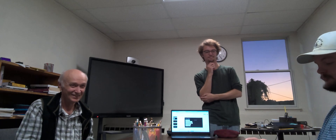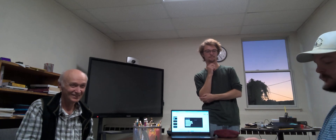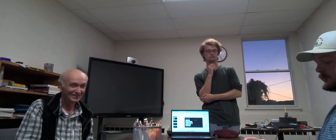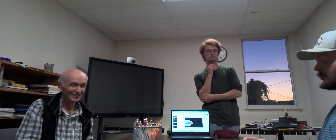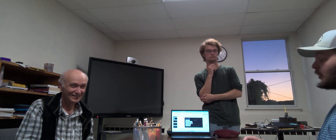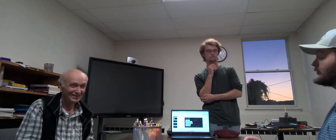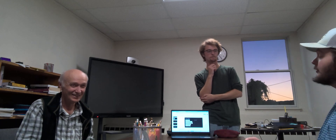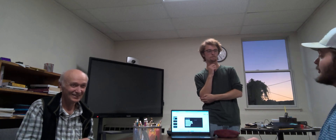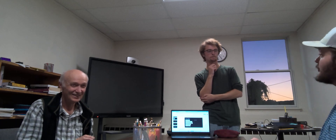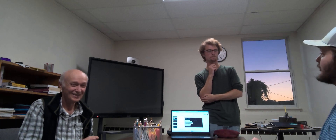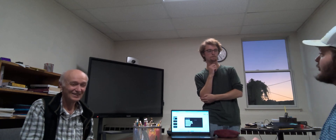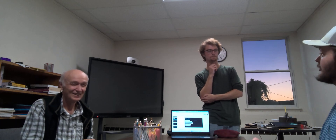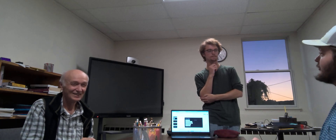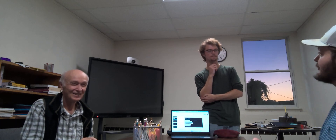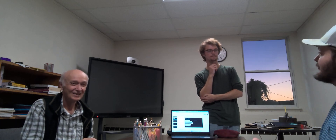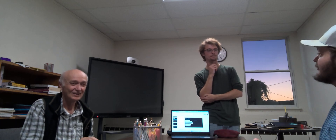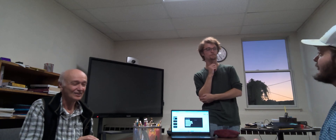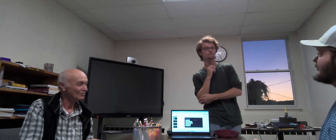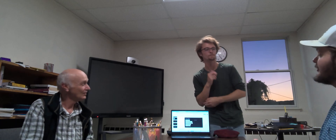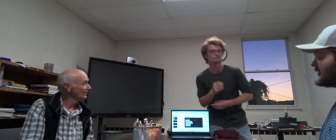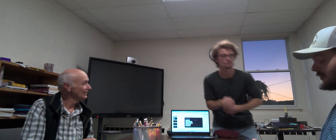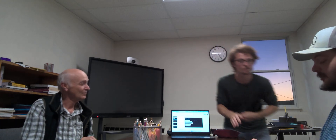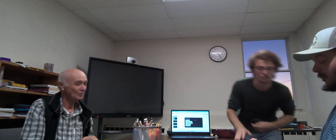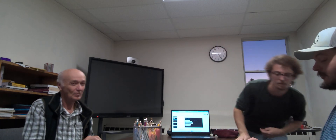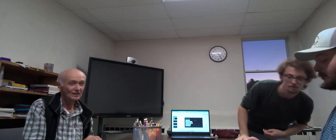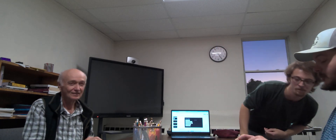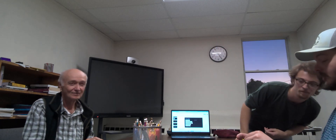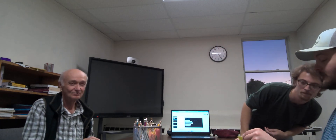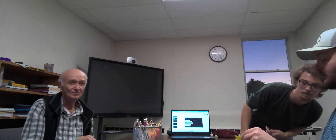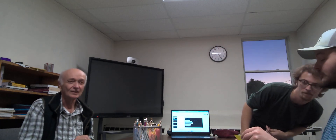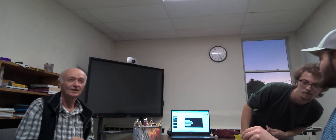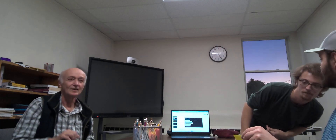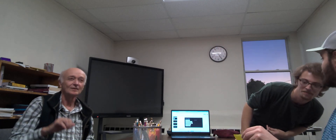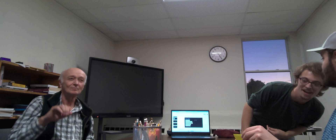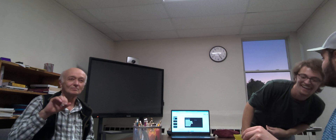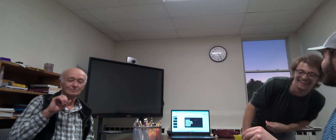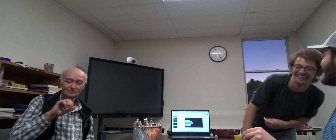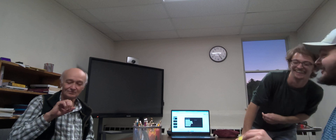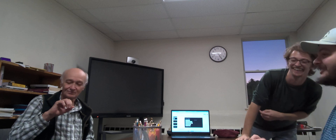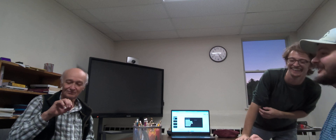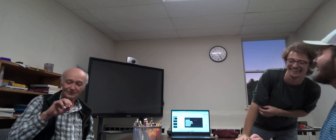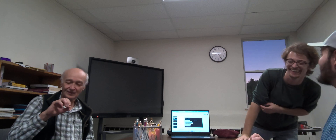It could solve it, most definitely. Said it could solve it, most definitely.